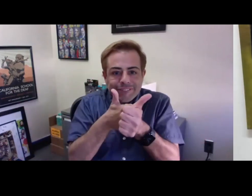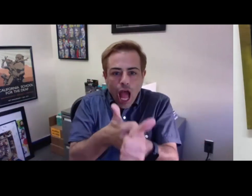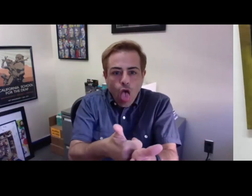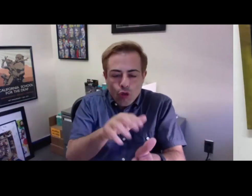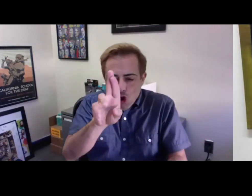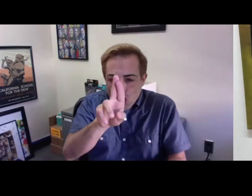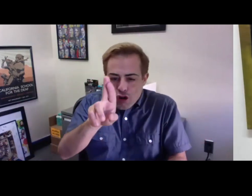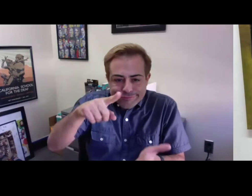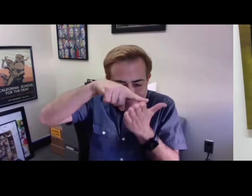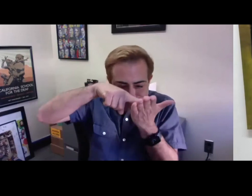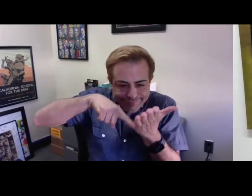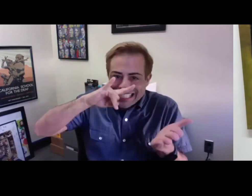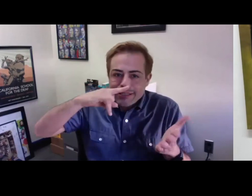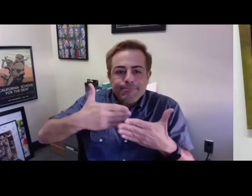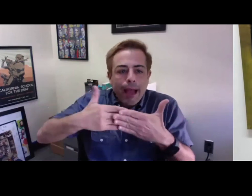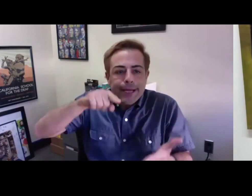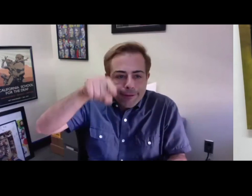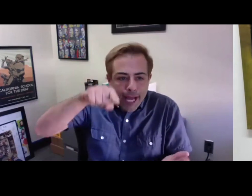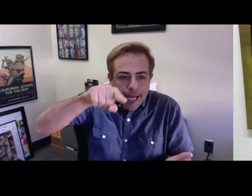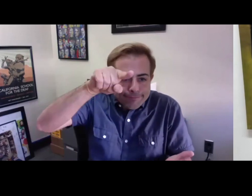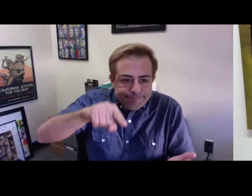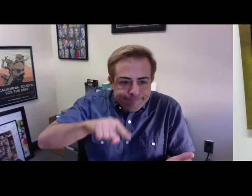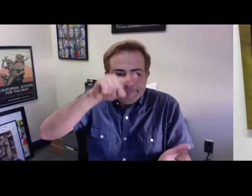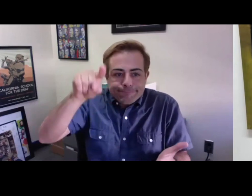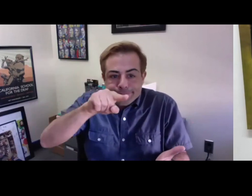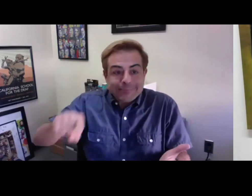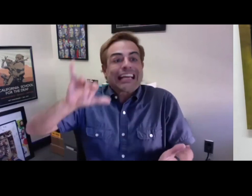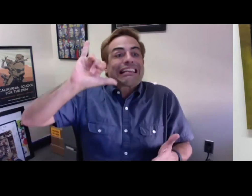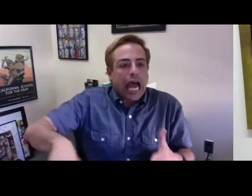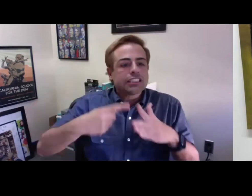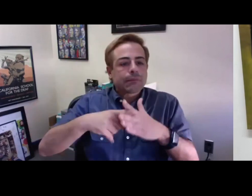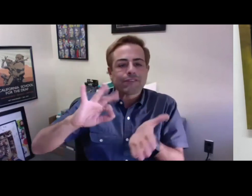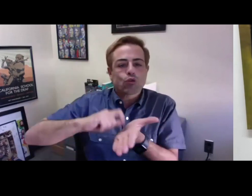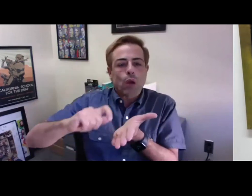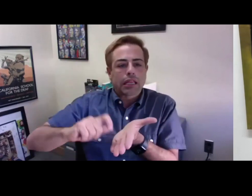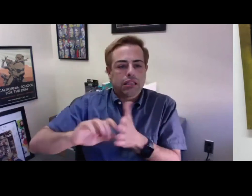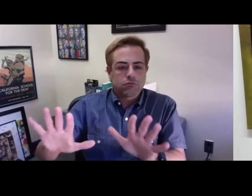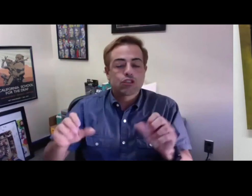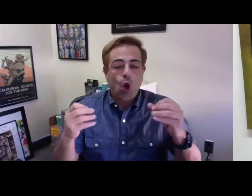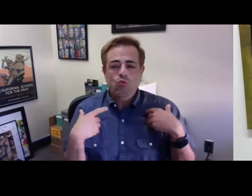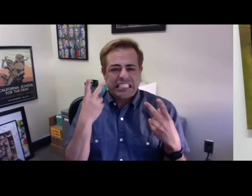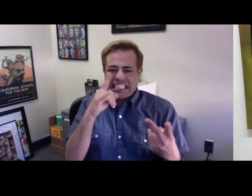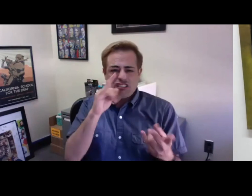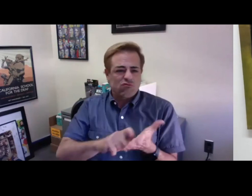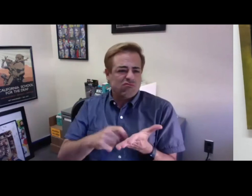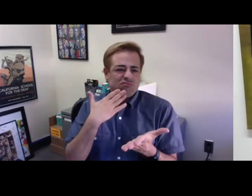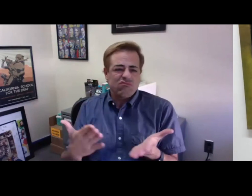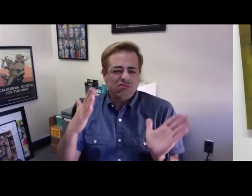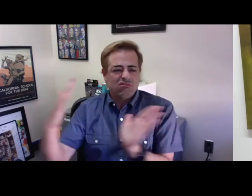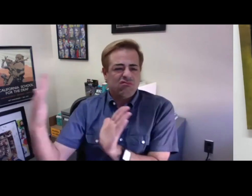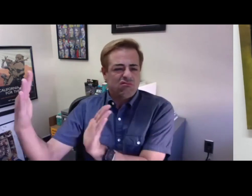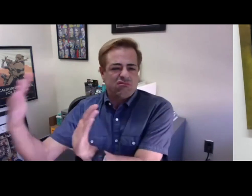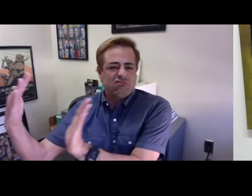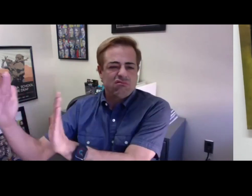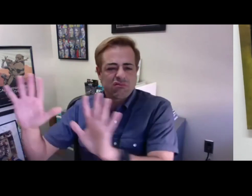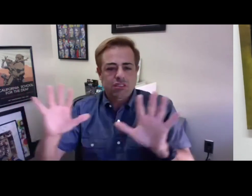handwriting is, like we'll have the kids trace. And that's the beginning of writing.